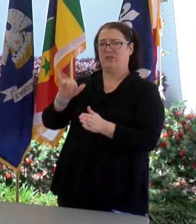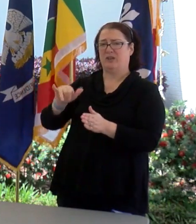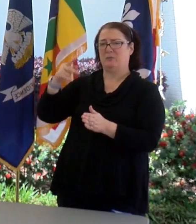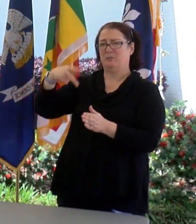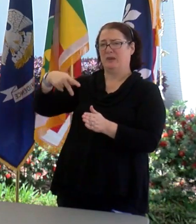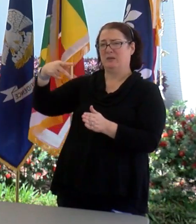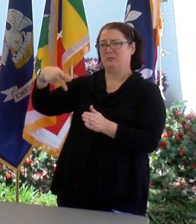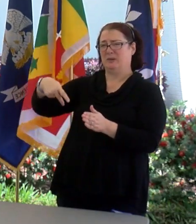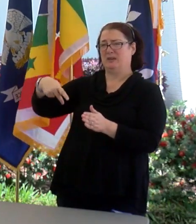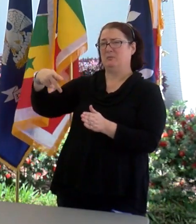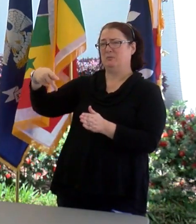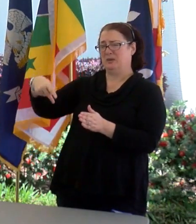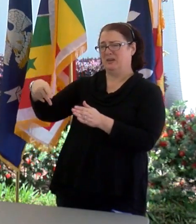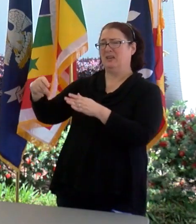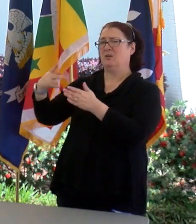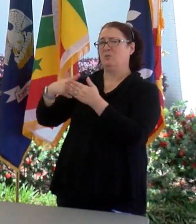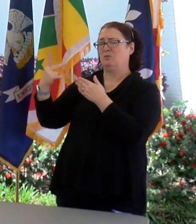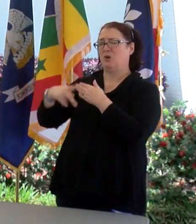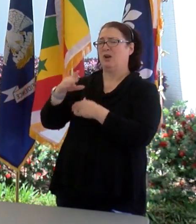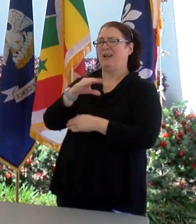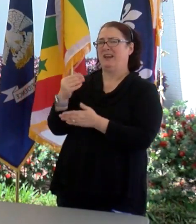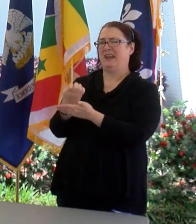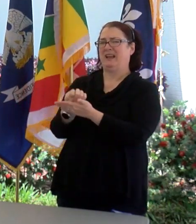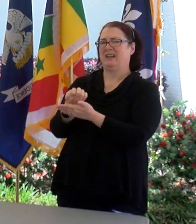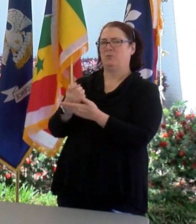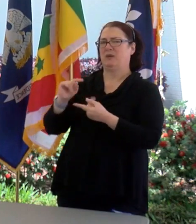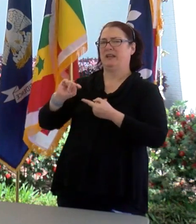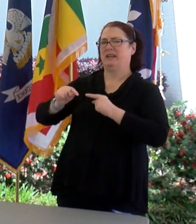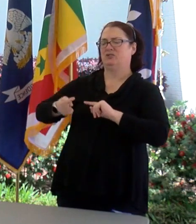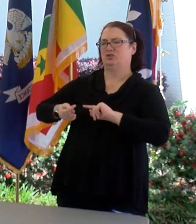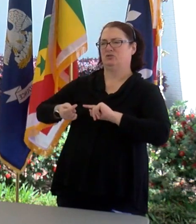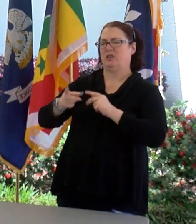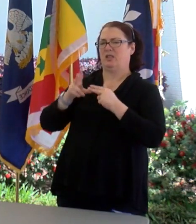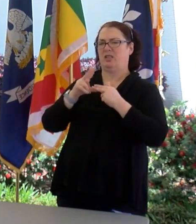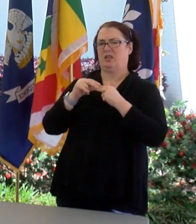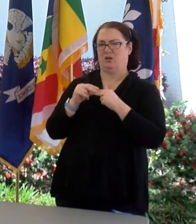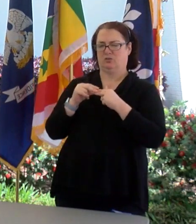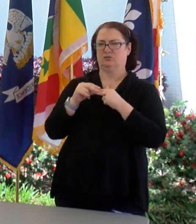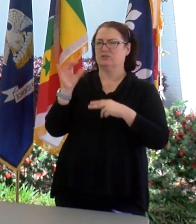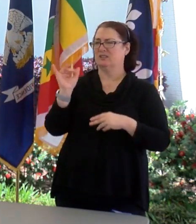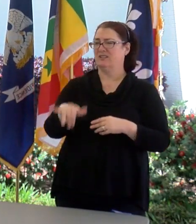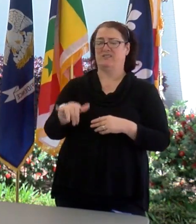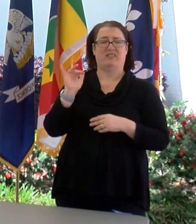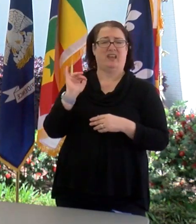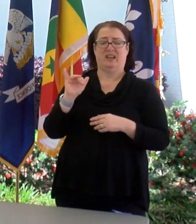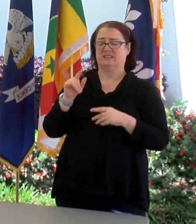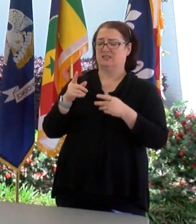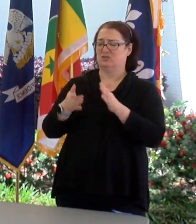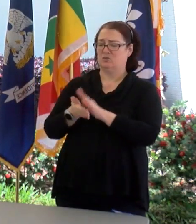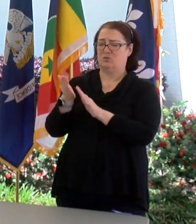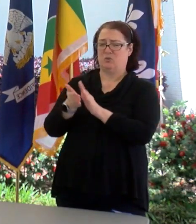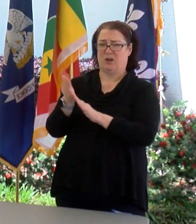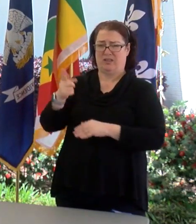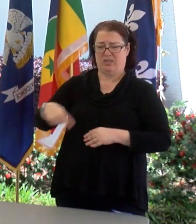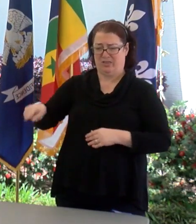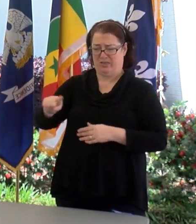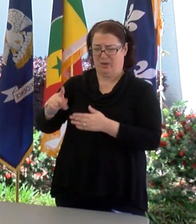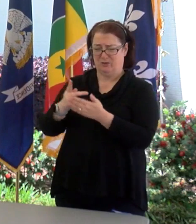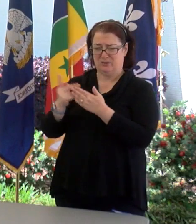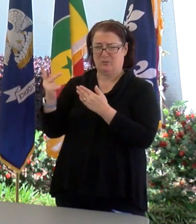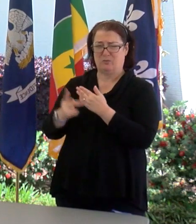and economic injury loans. Even with the time it is taking to ramp up these programs, we're